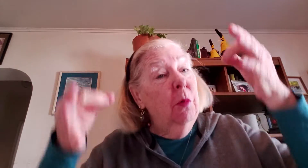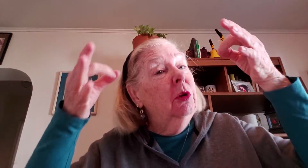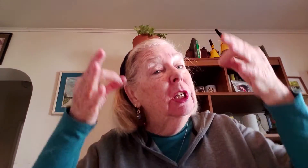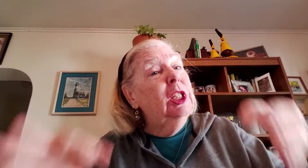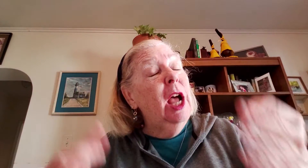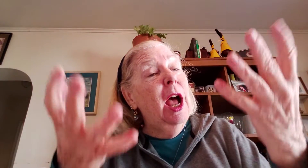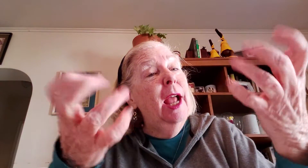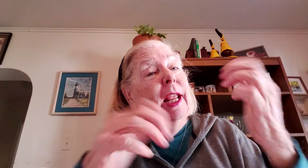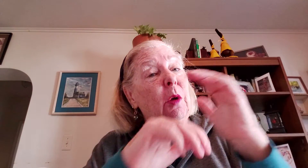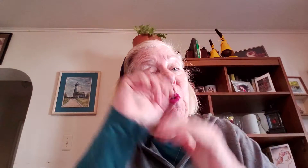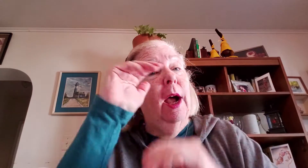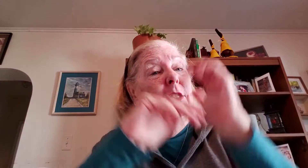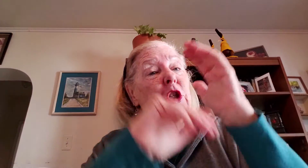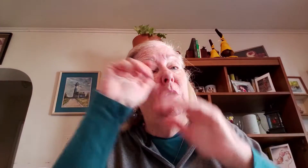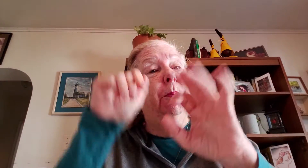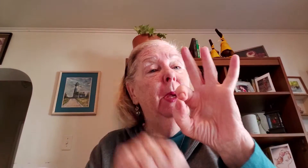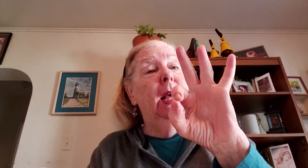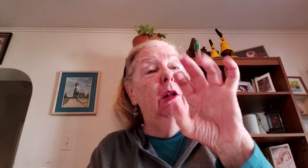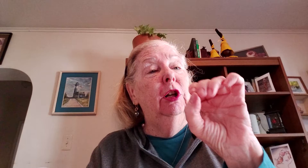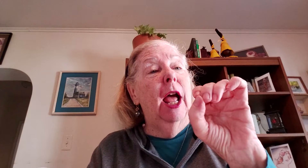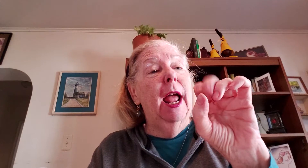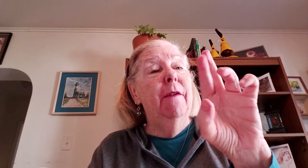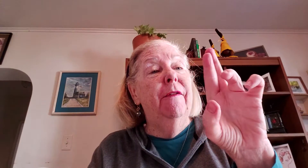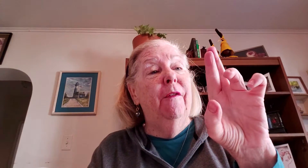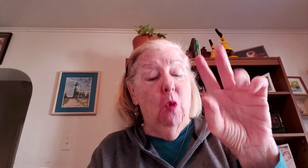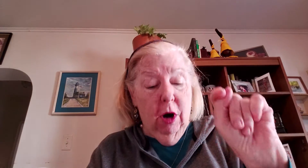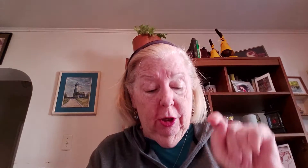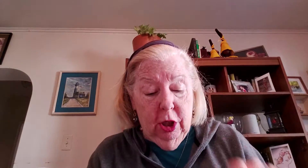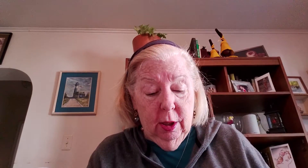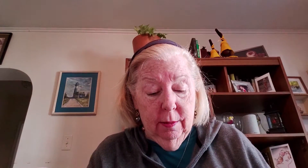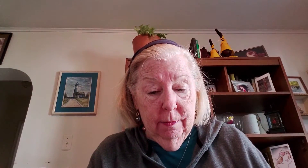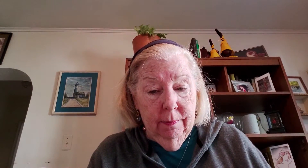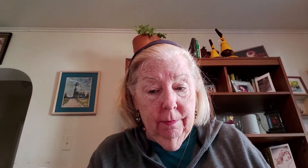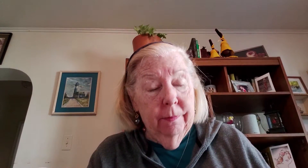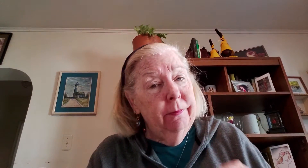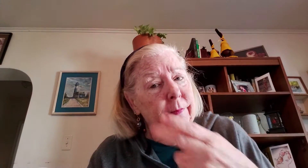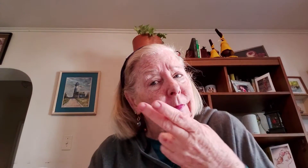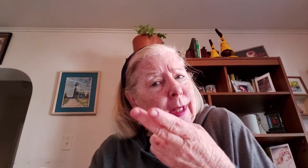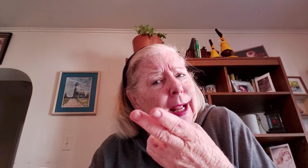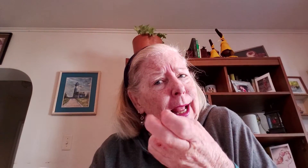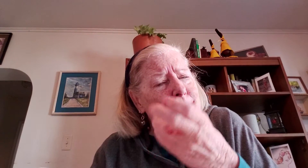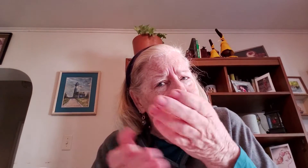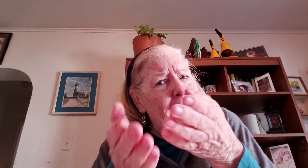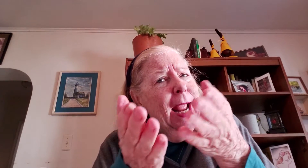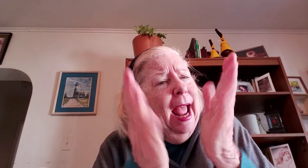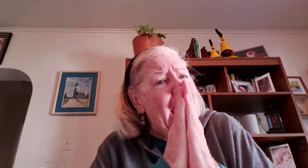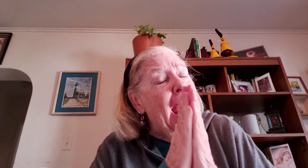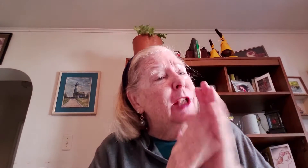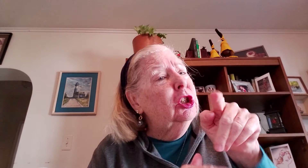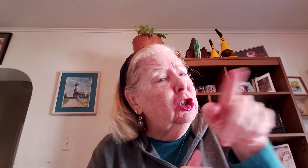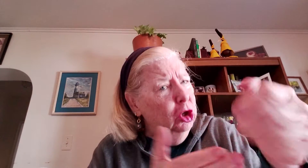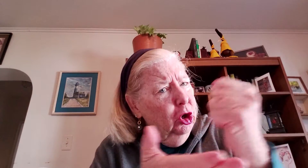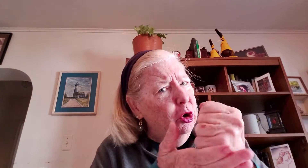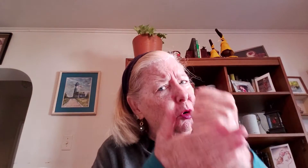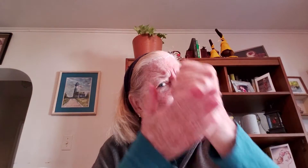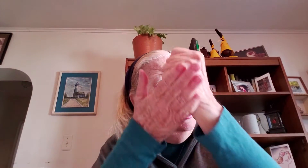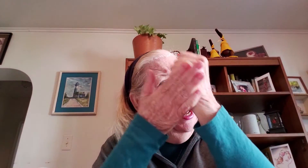will decide he wants to build a fort. And he asks you to